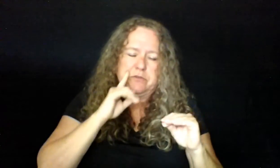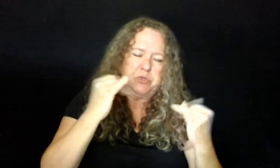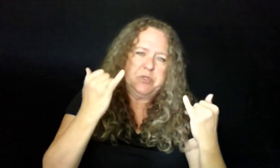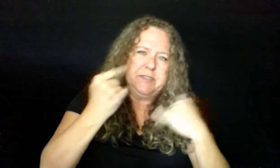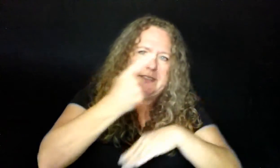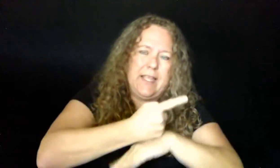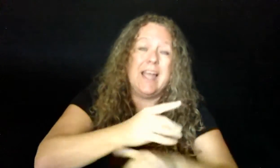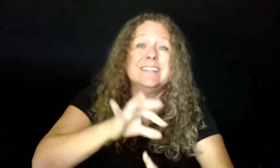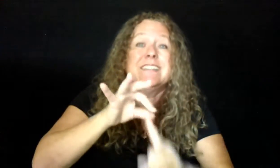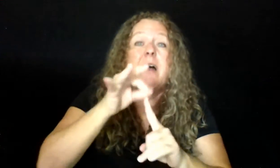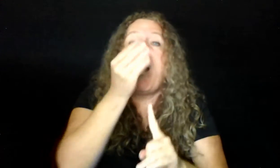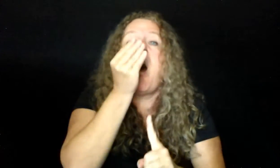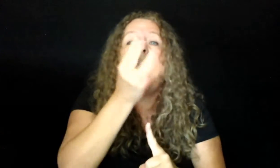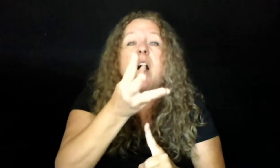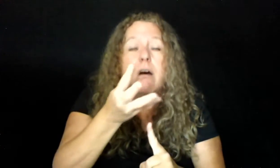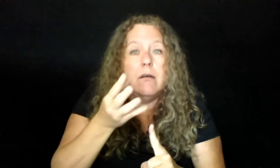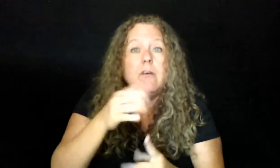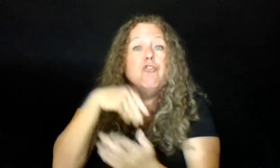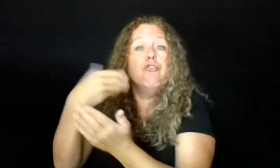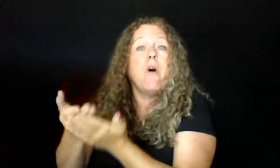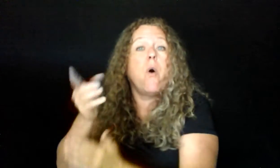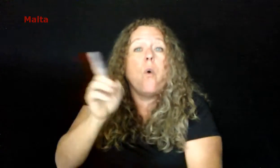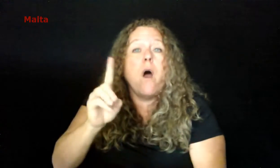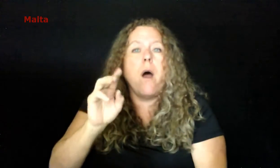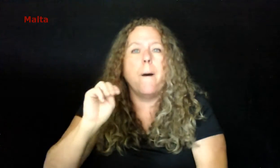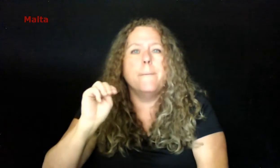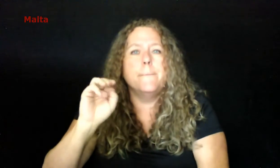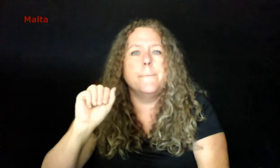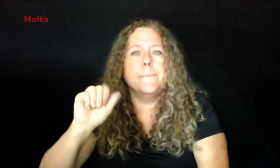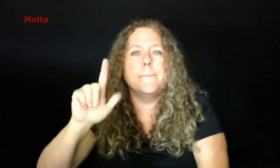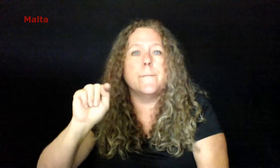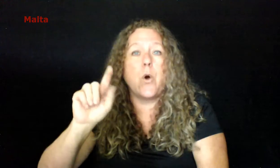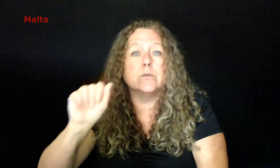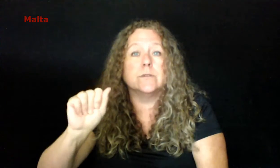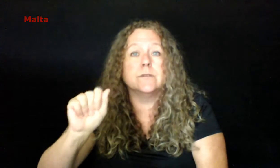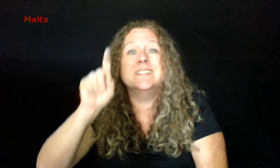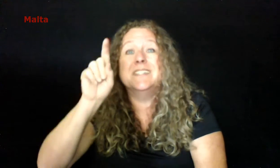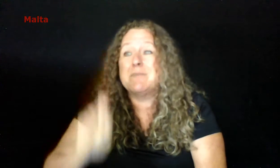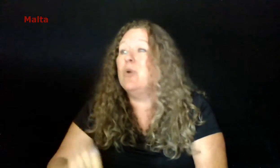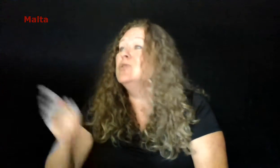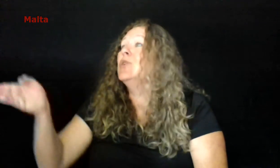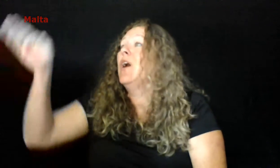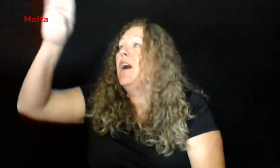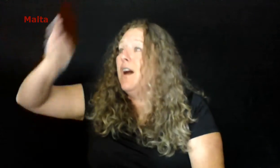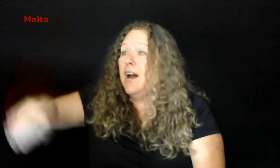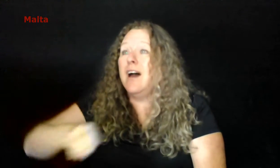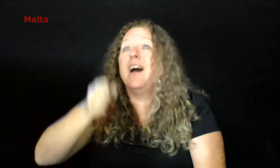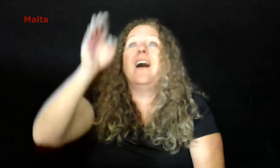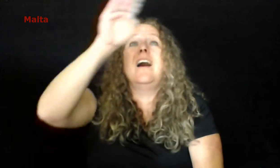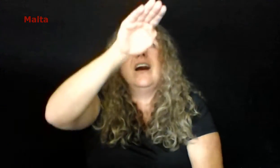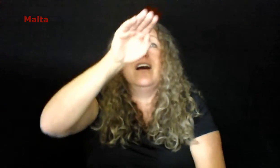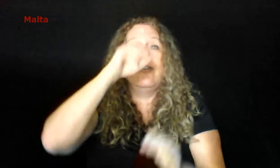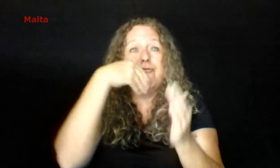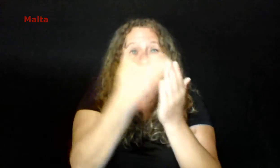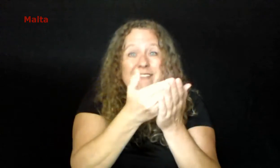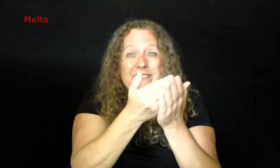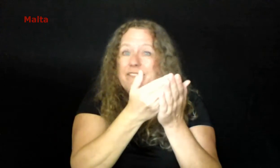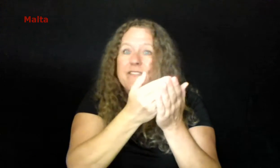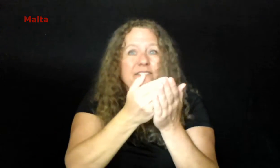Malta. So they were supposed to go this way. They ended up going straight out. The wind blew them the